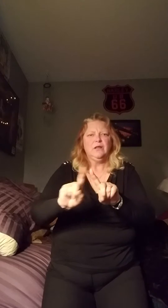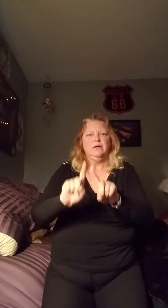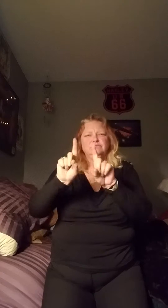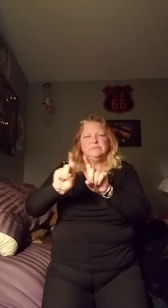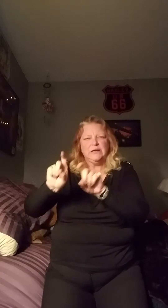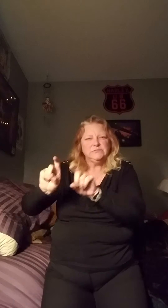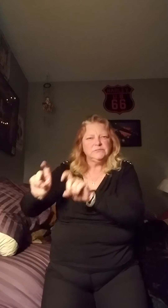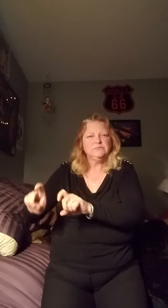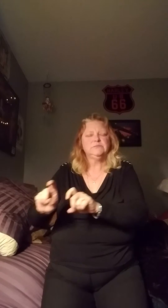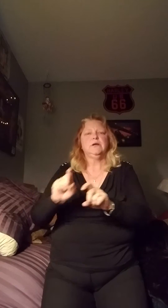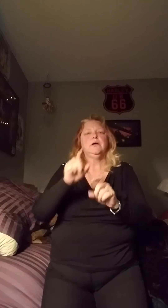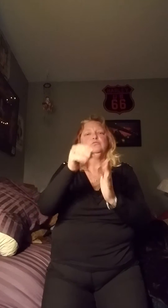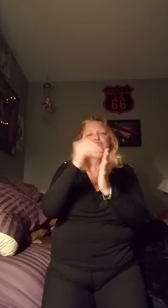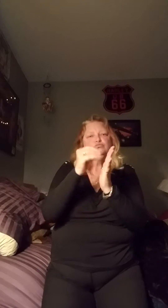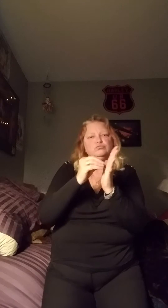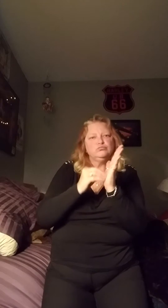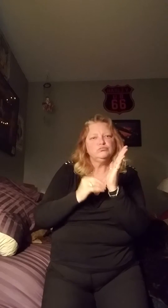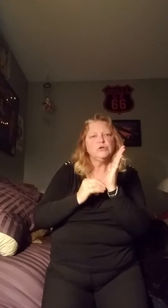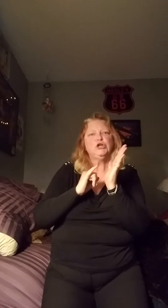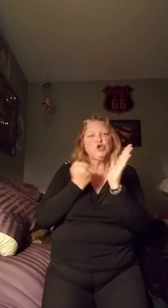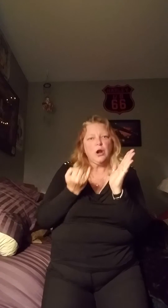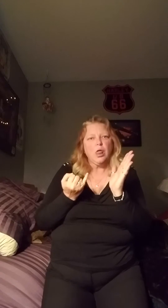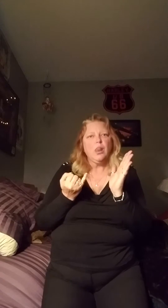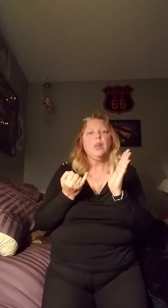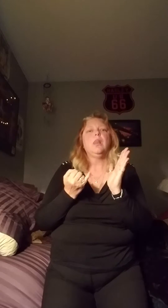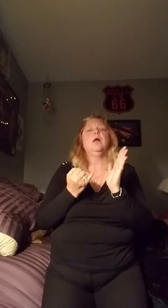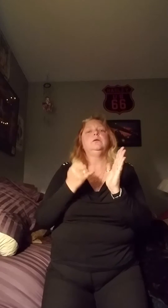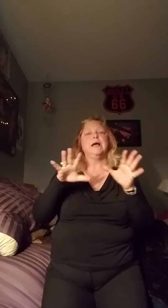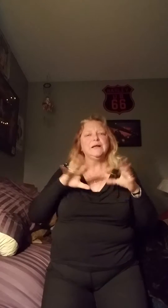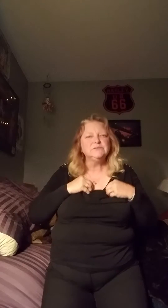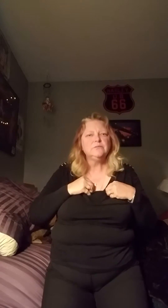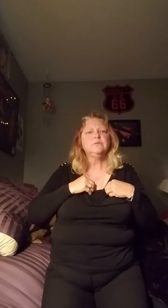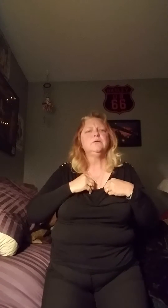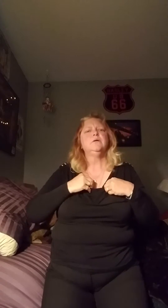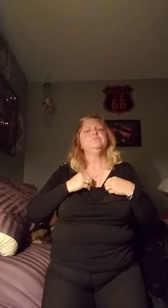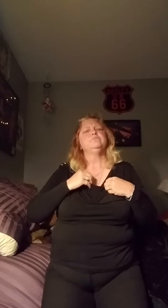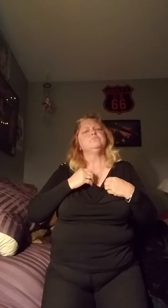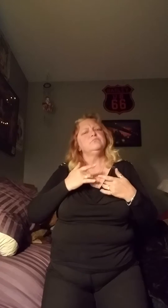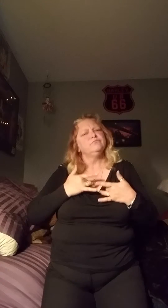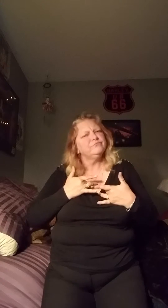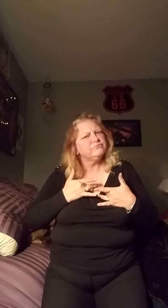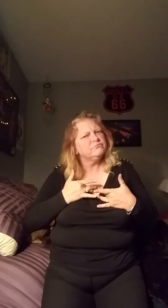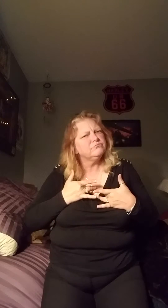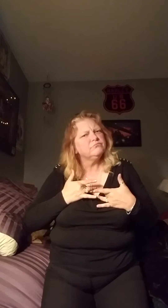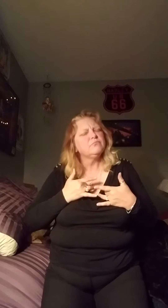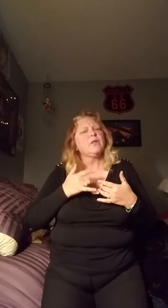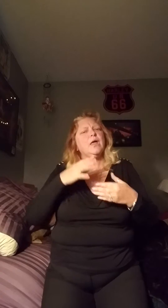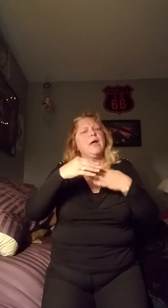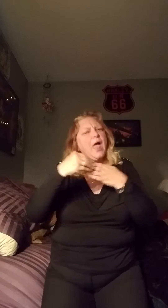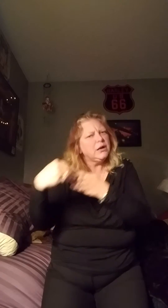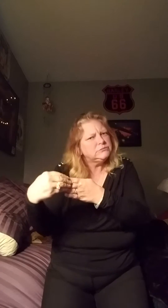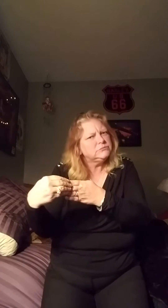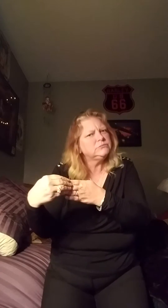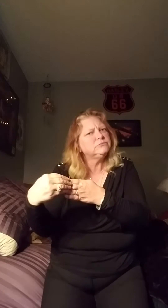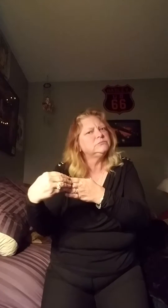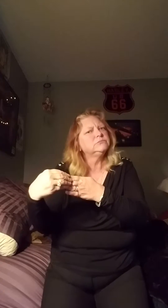you have some sense of support, some acceptance, empathy, encouragement, guidance. You have a human touch. You